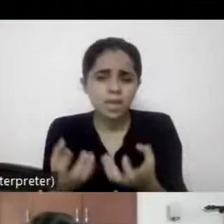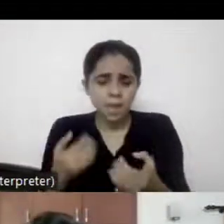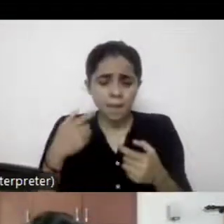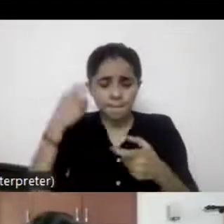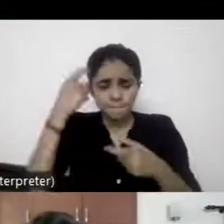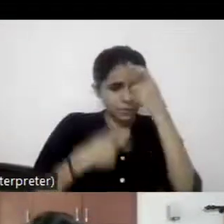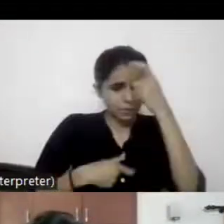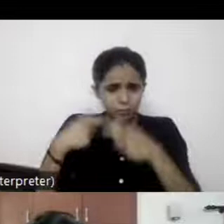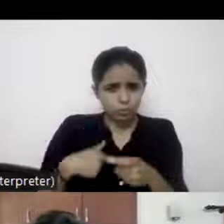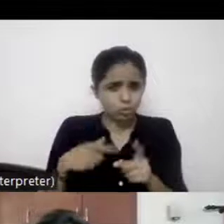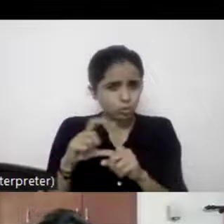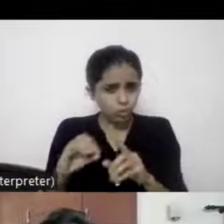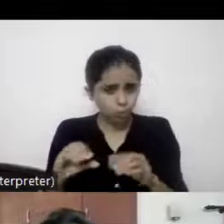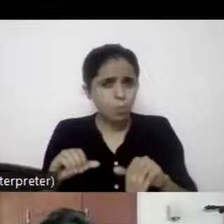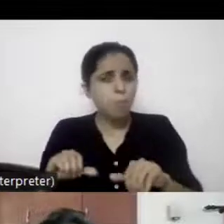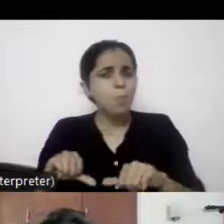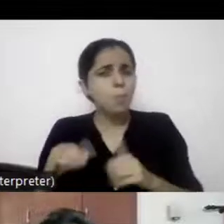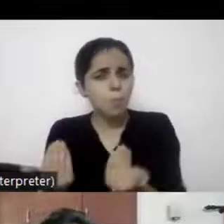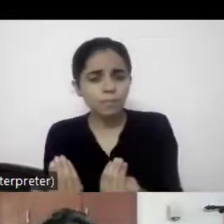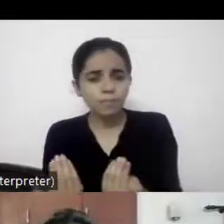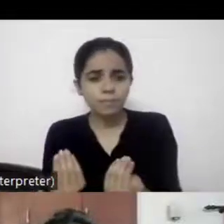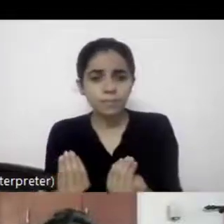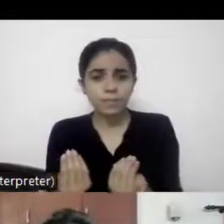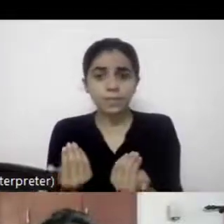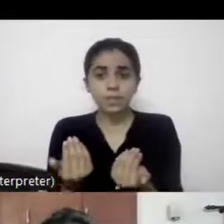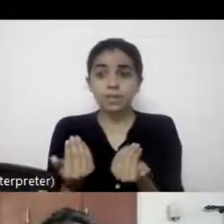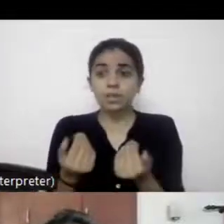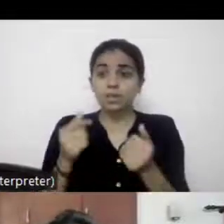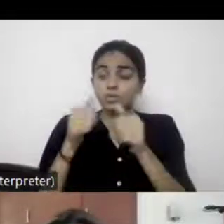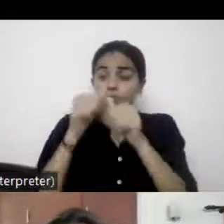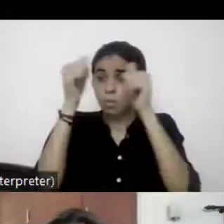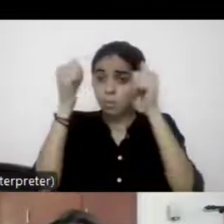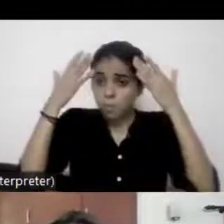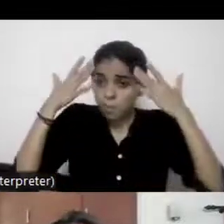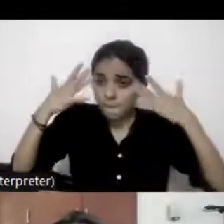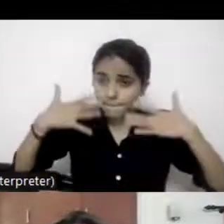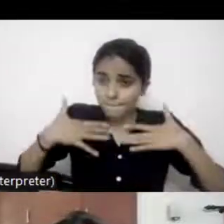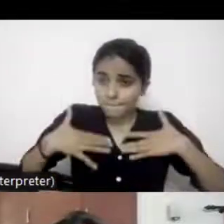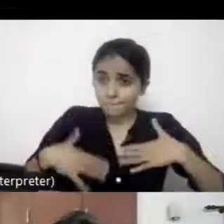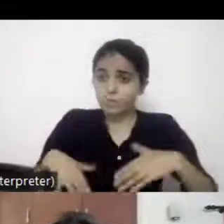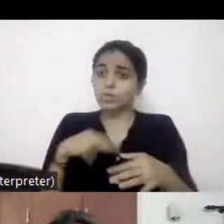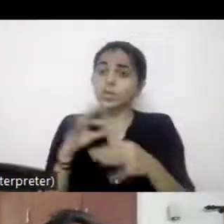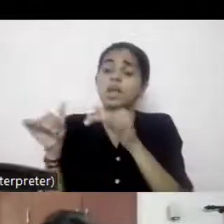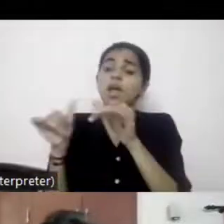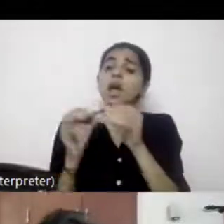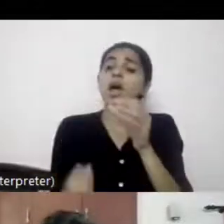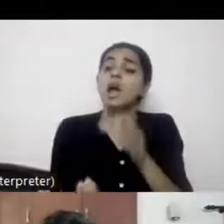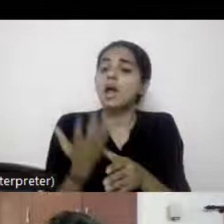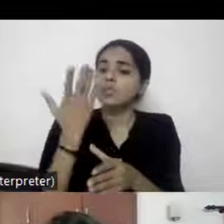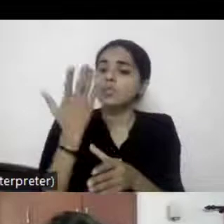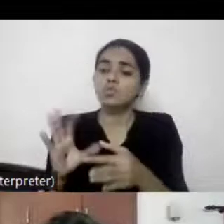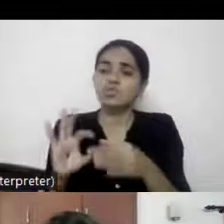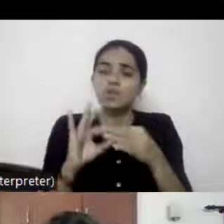capacity. So these are bodies that you would usually associate with